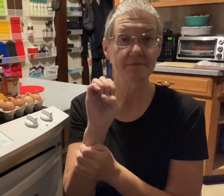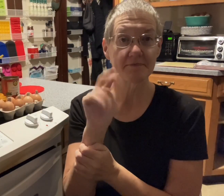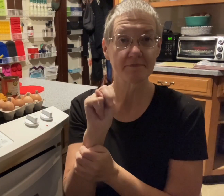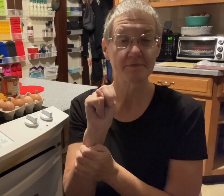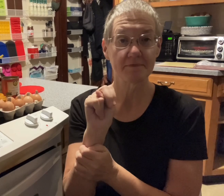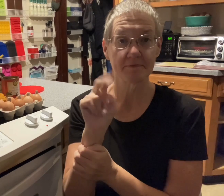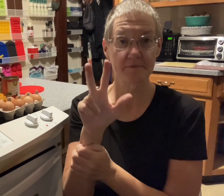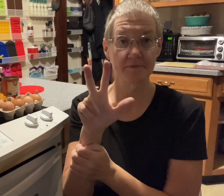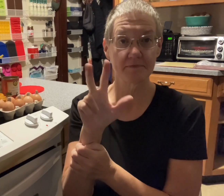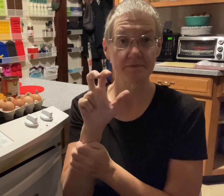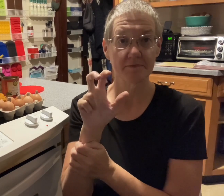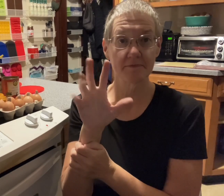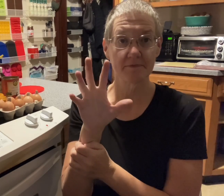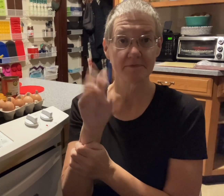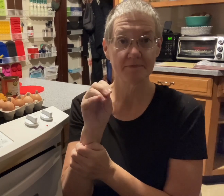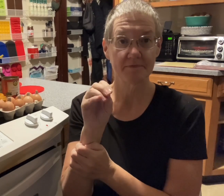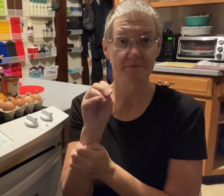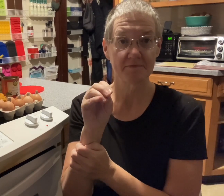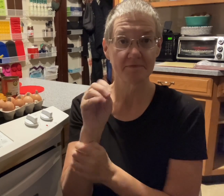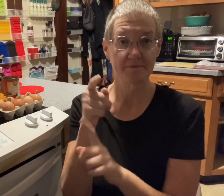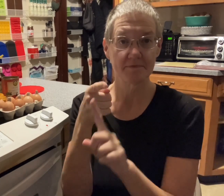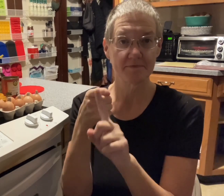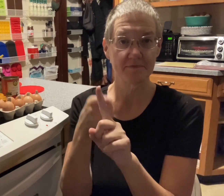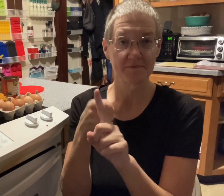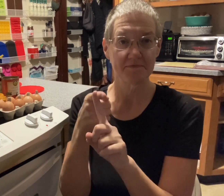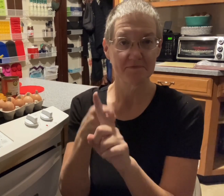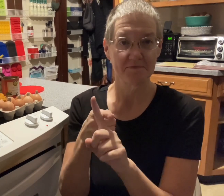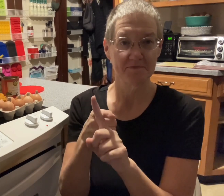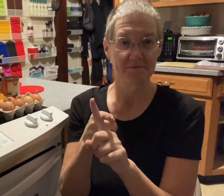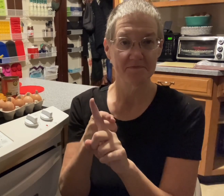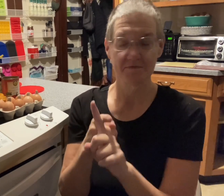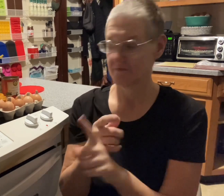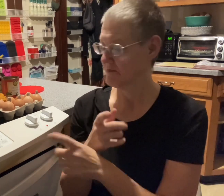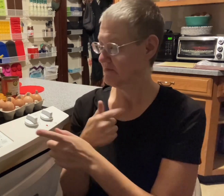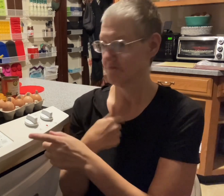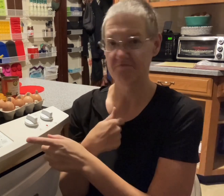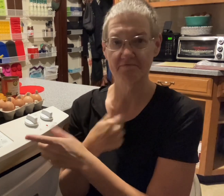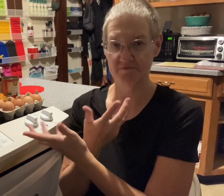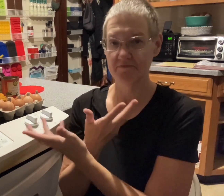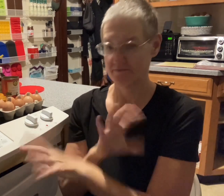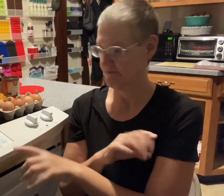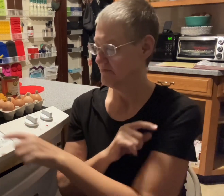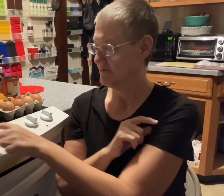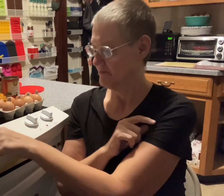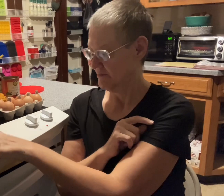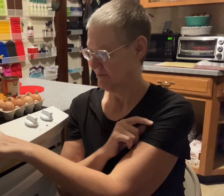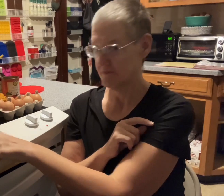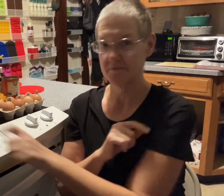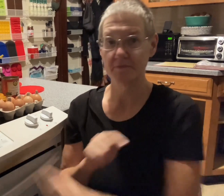Now we're going to set the oven on 350 degrees. I've already done that.